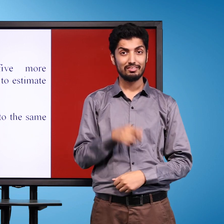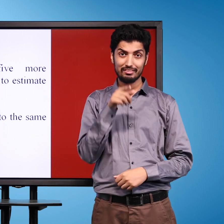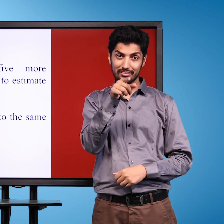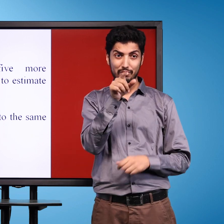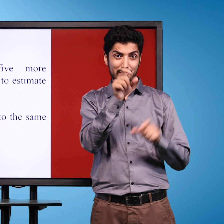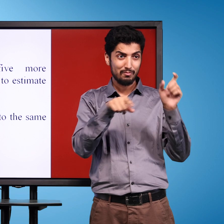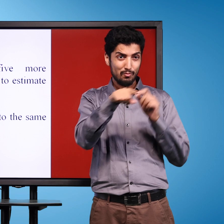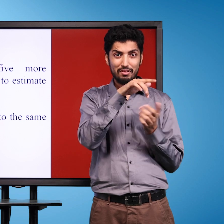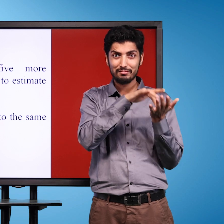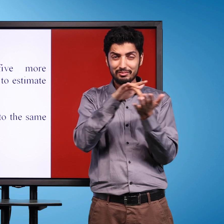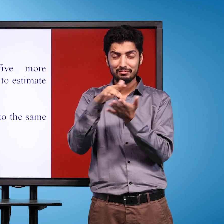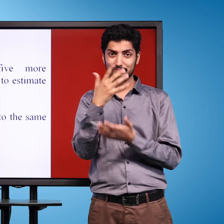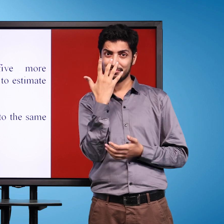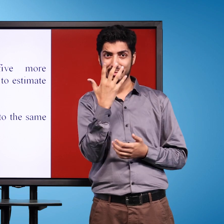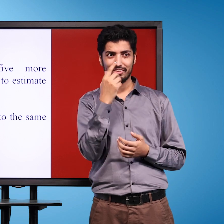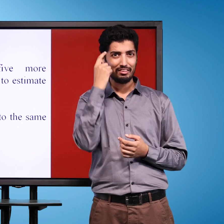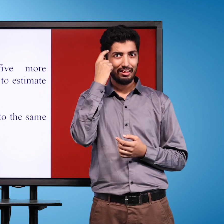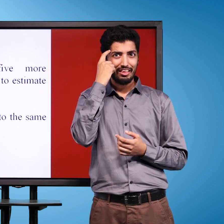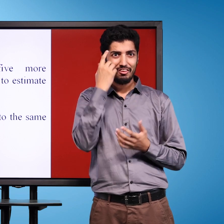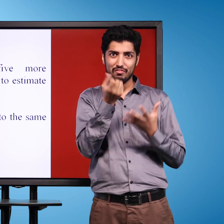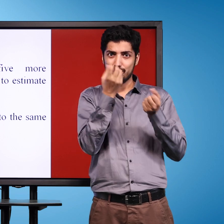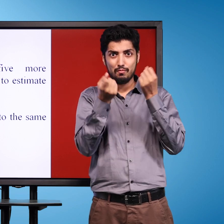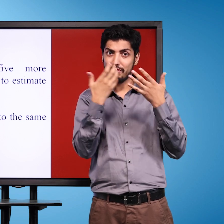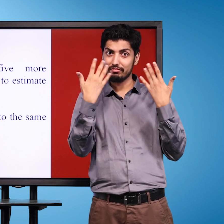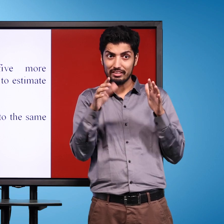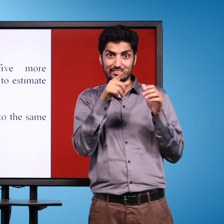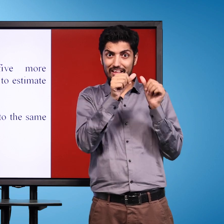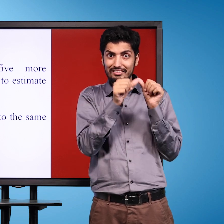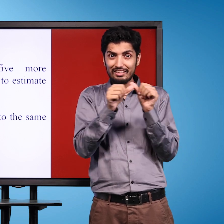Did we use rounding off to the same place in all these?